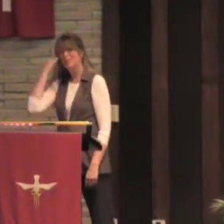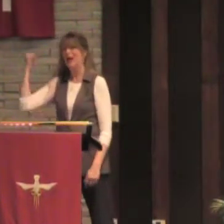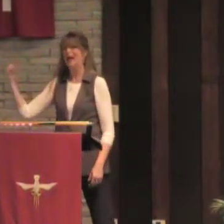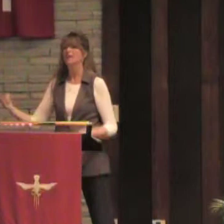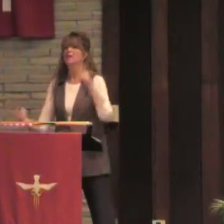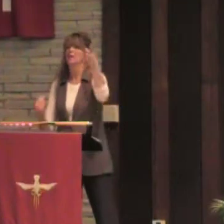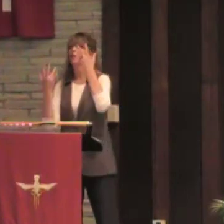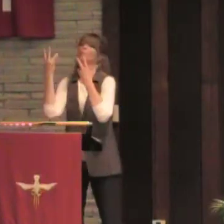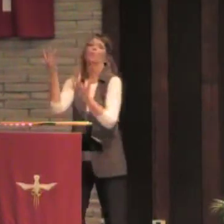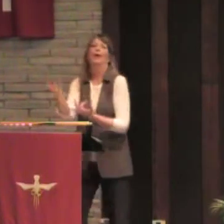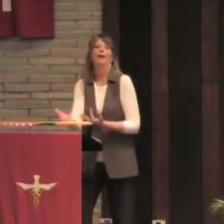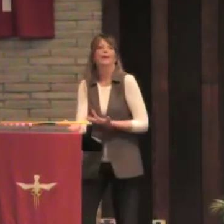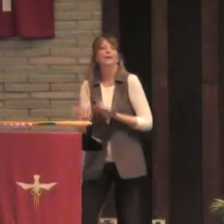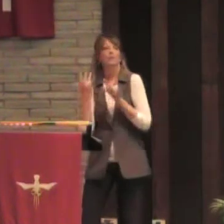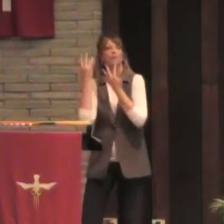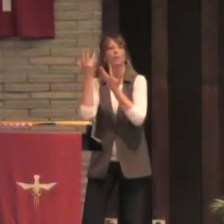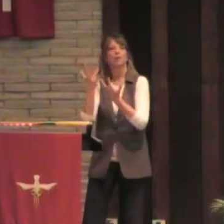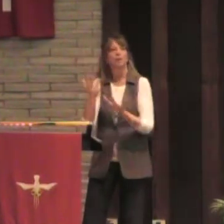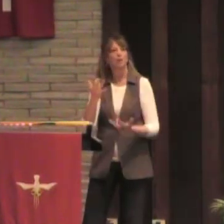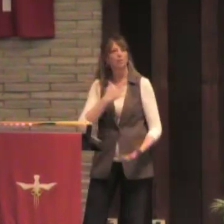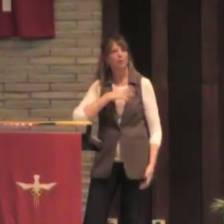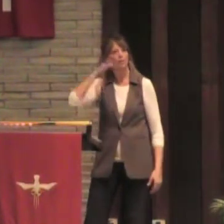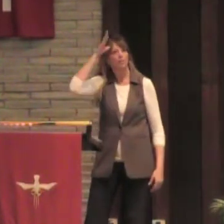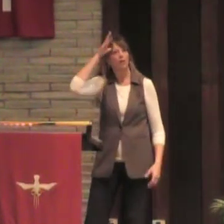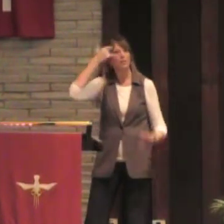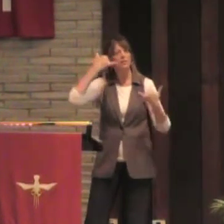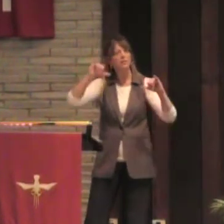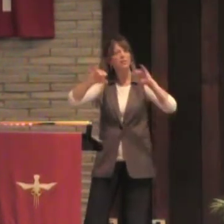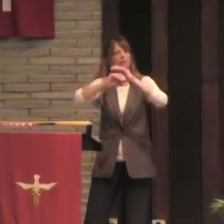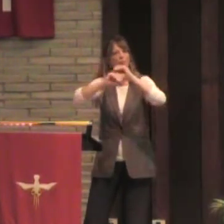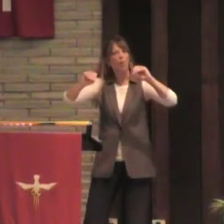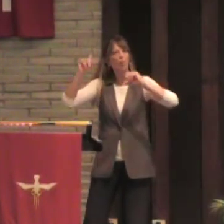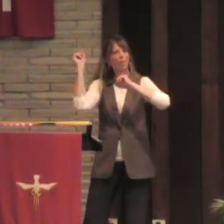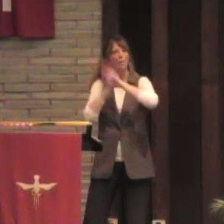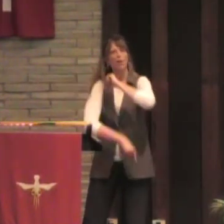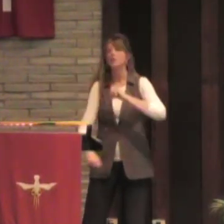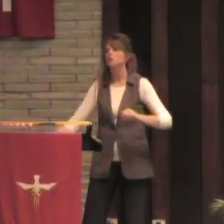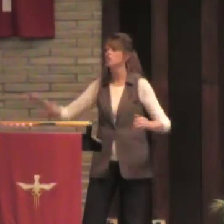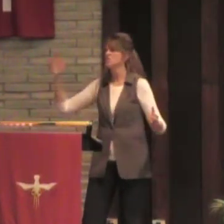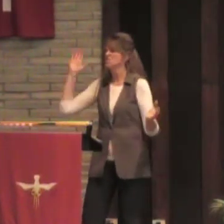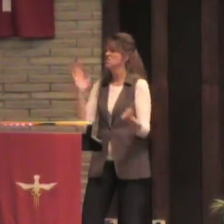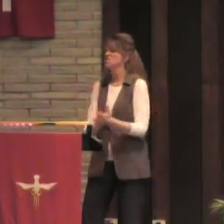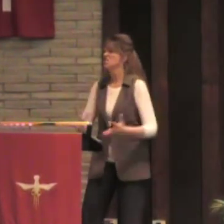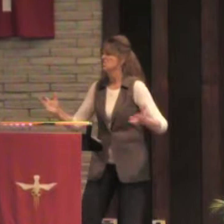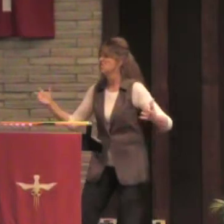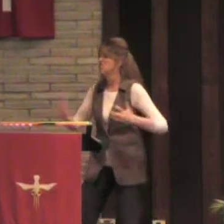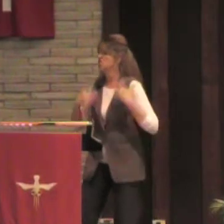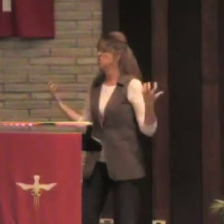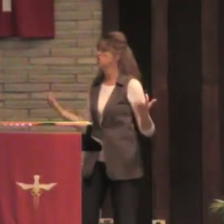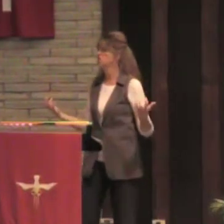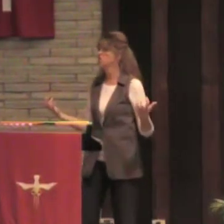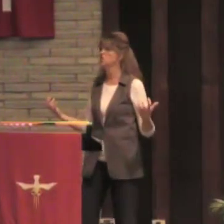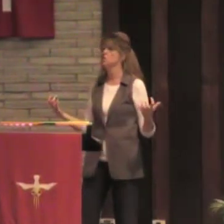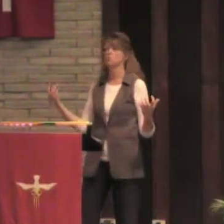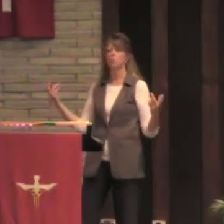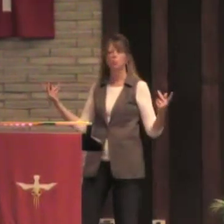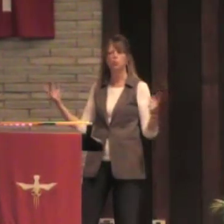but he didn't. So Absalom waited and waited and waited and said, okay, my dad is not going